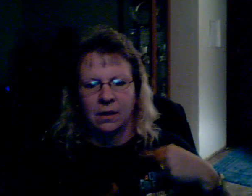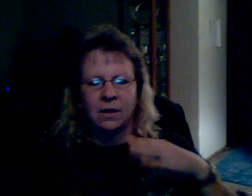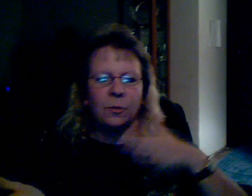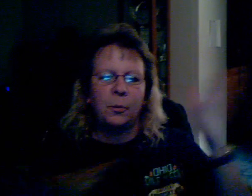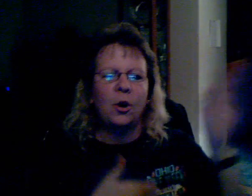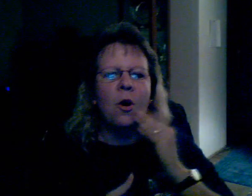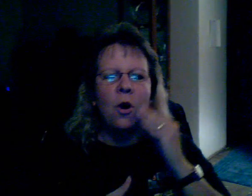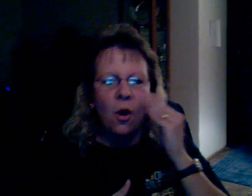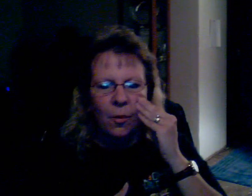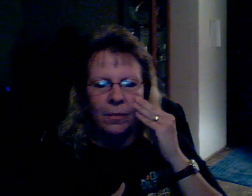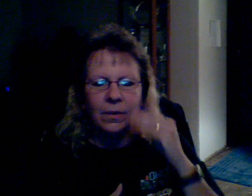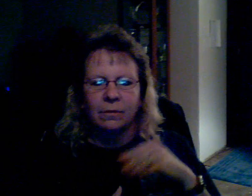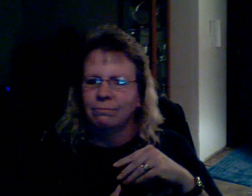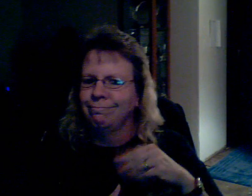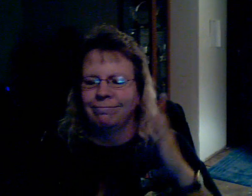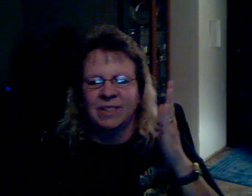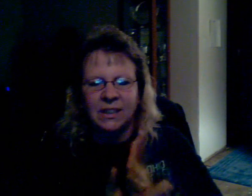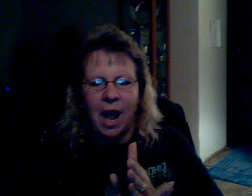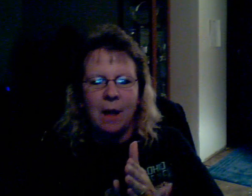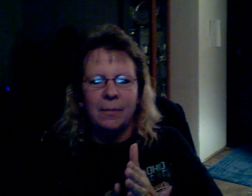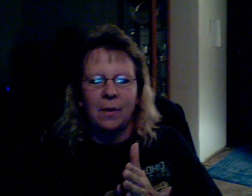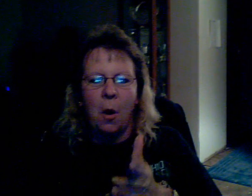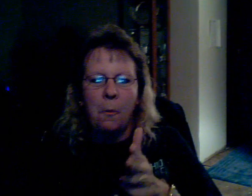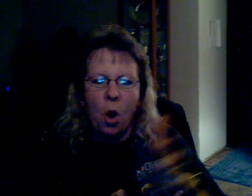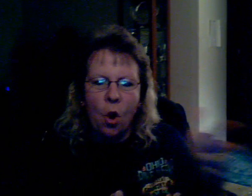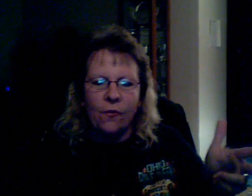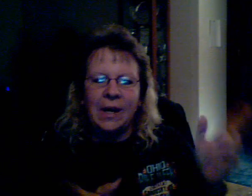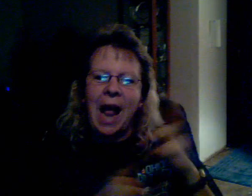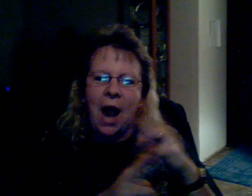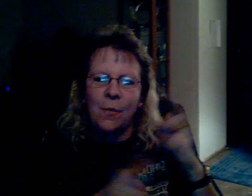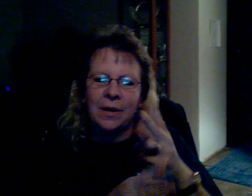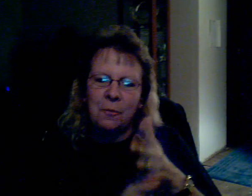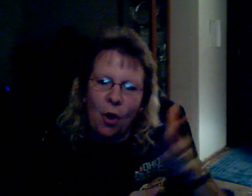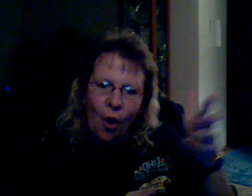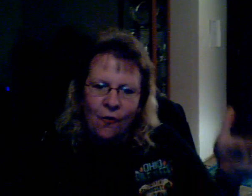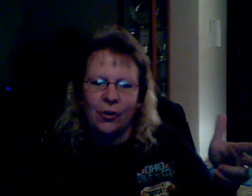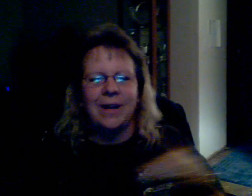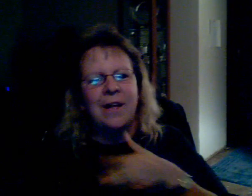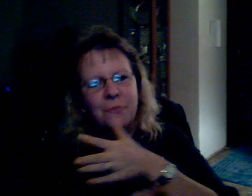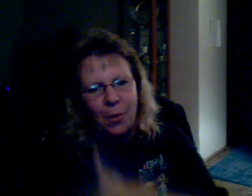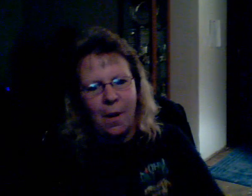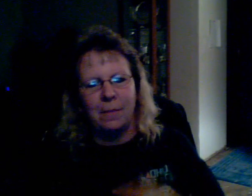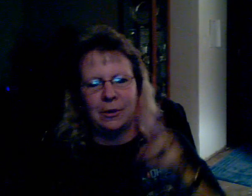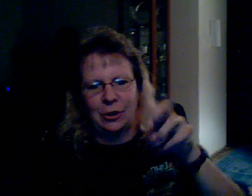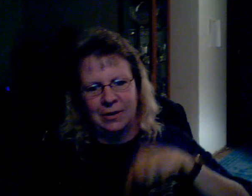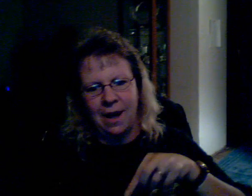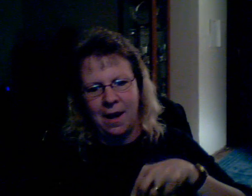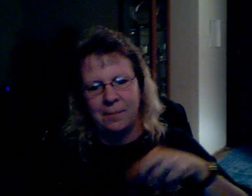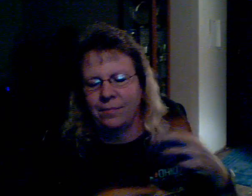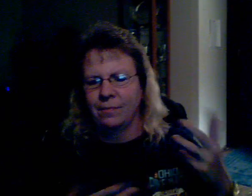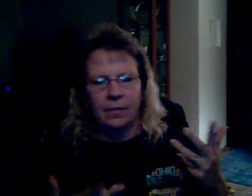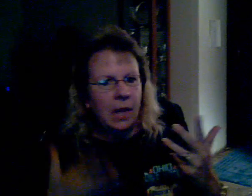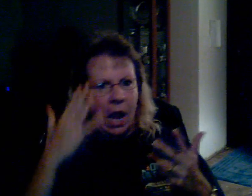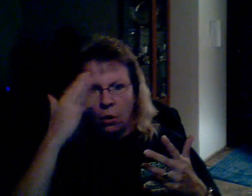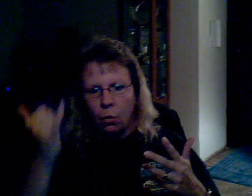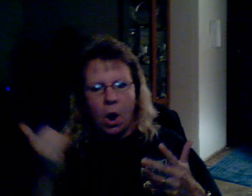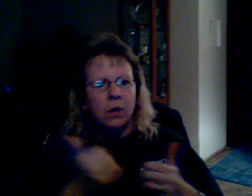be home. So, whatever I was doing, I a lot of I was